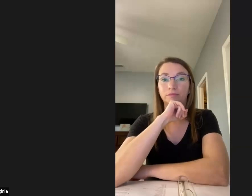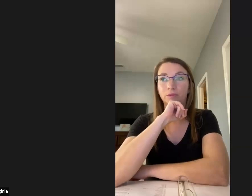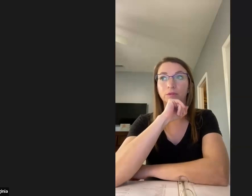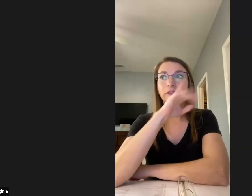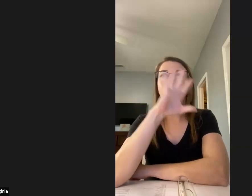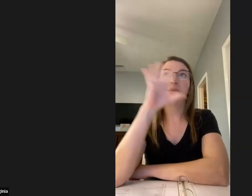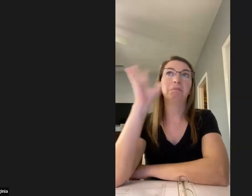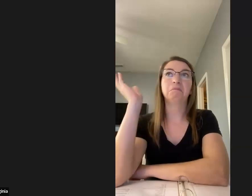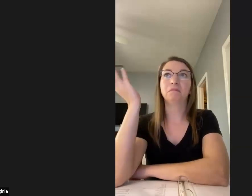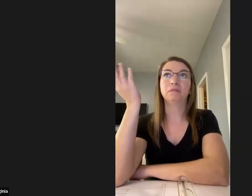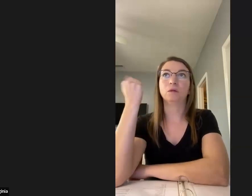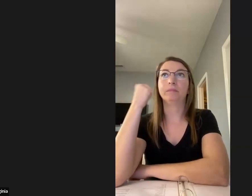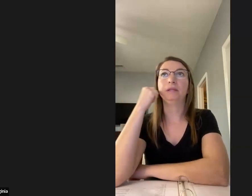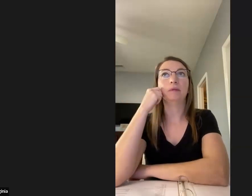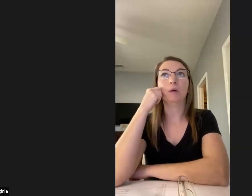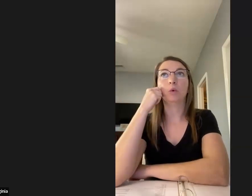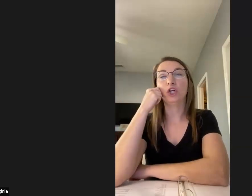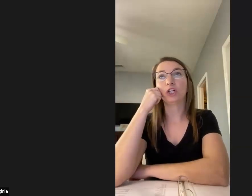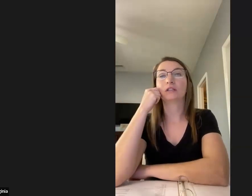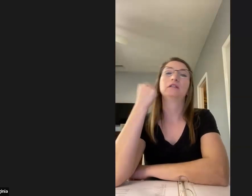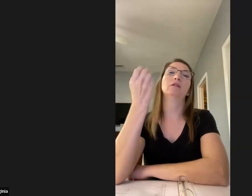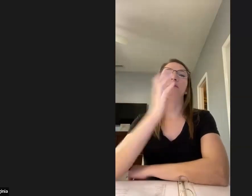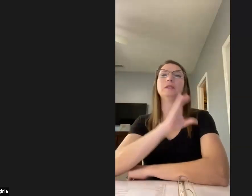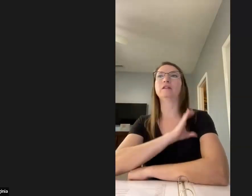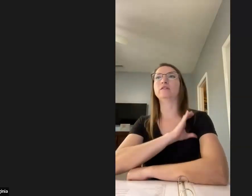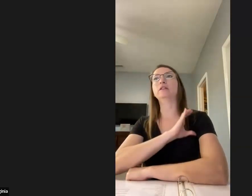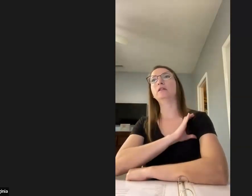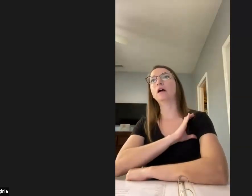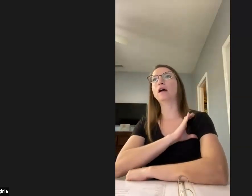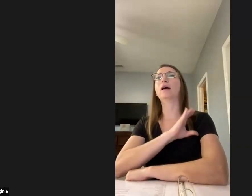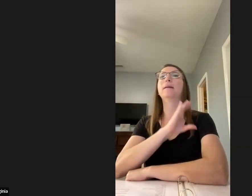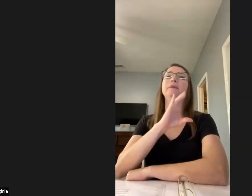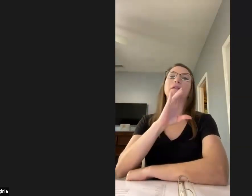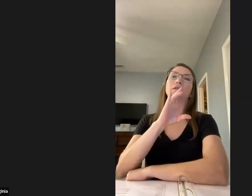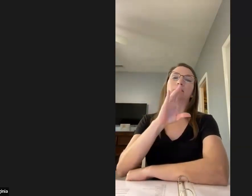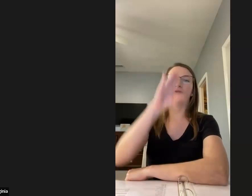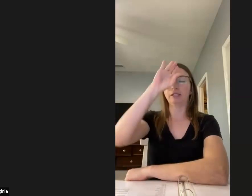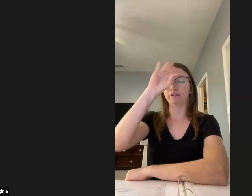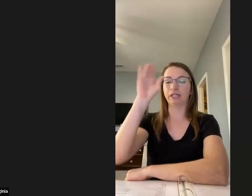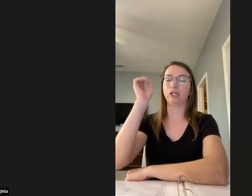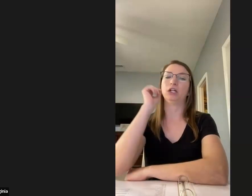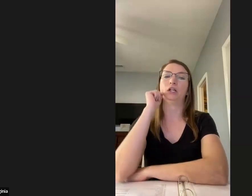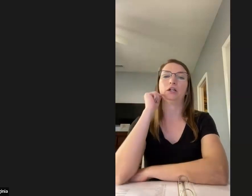Or even, people that work, can we cover cop and firefighter?